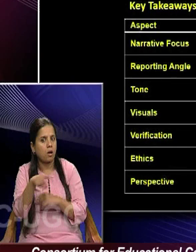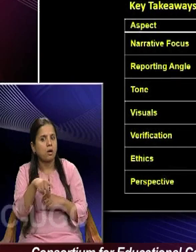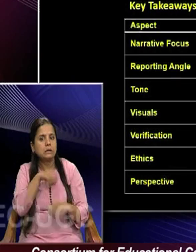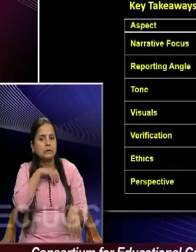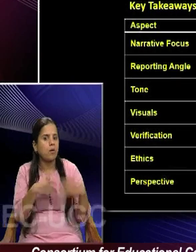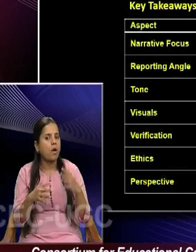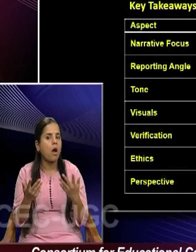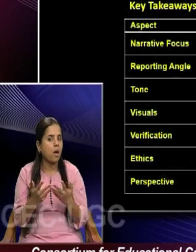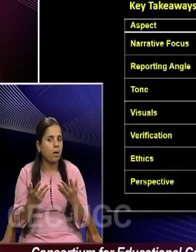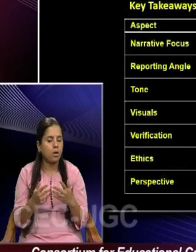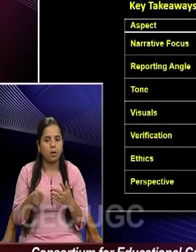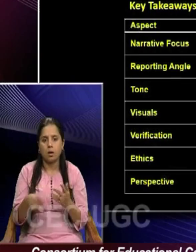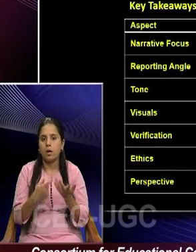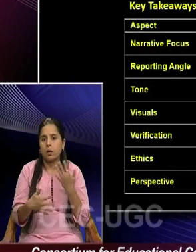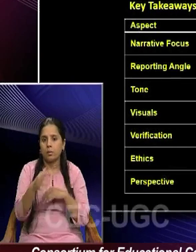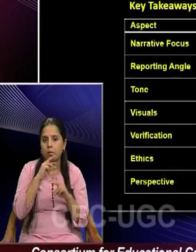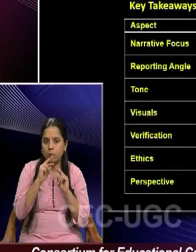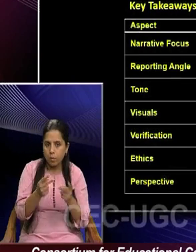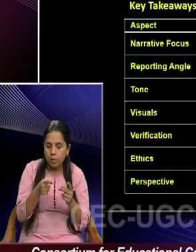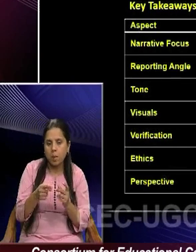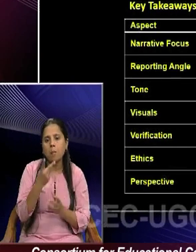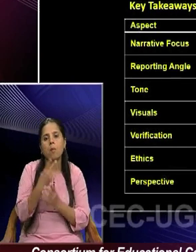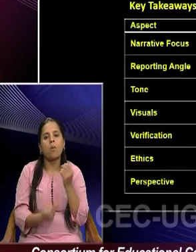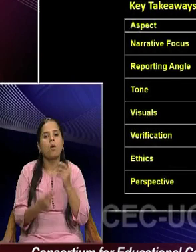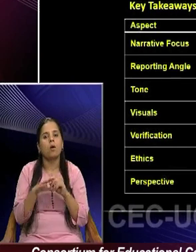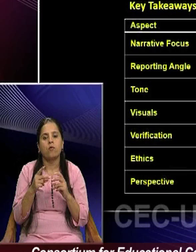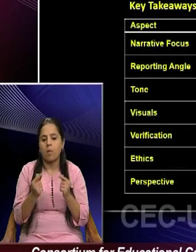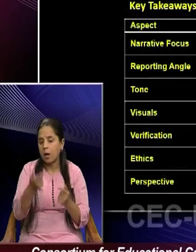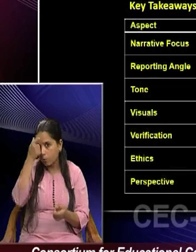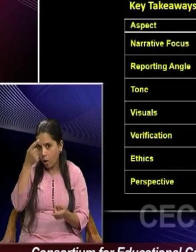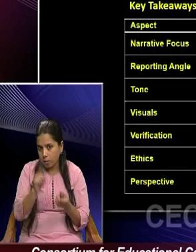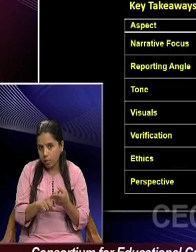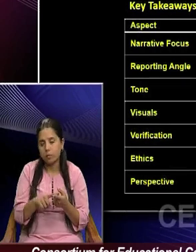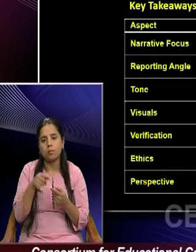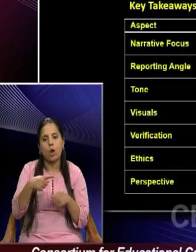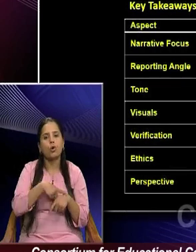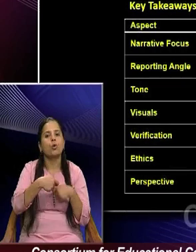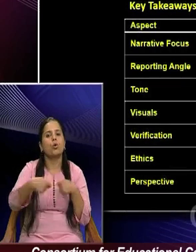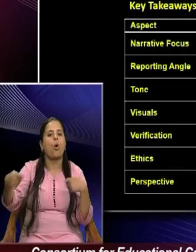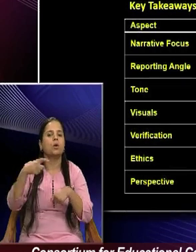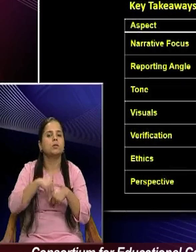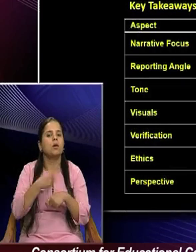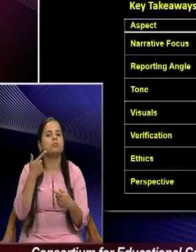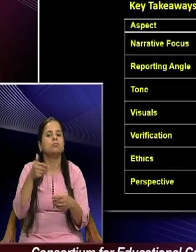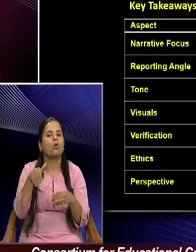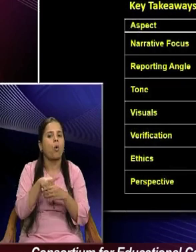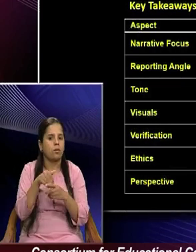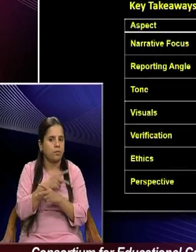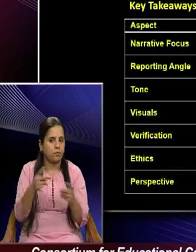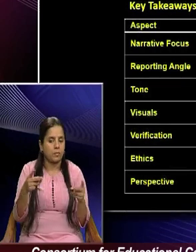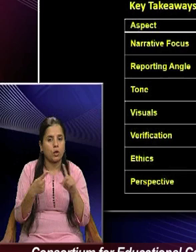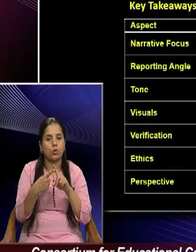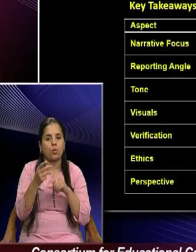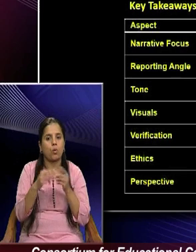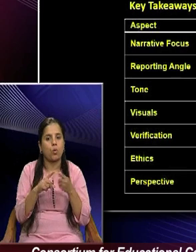suffered. Reporting angle cover both immediate crisis and long-term context. Tone must